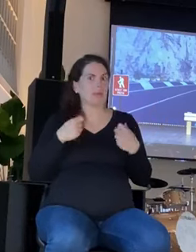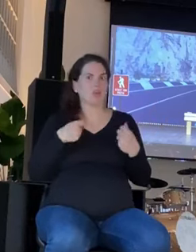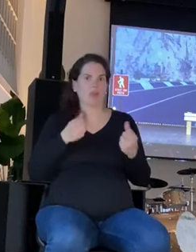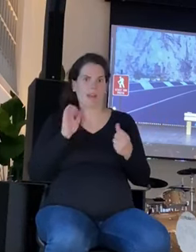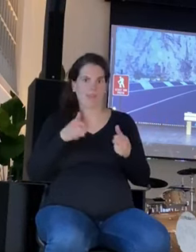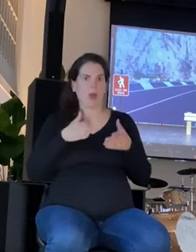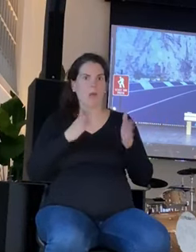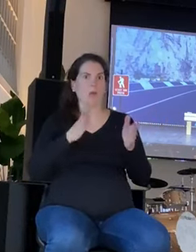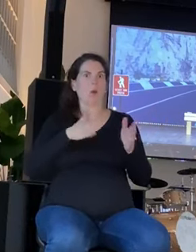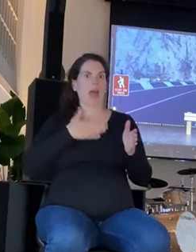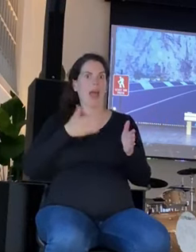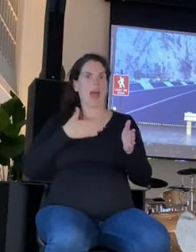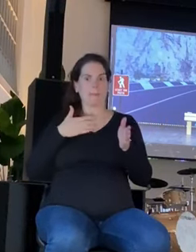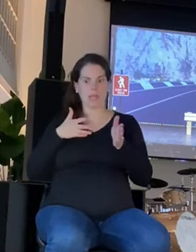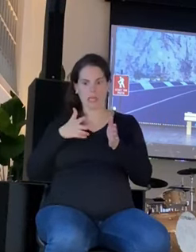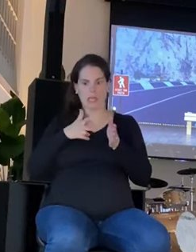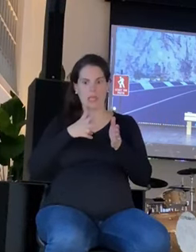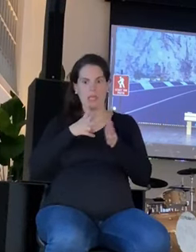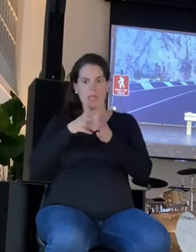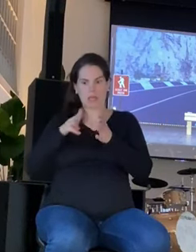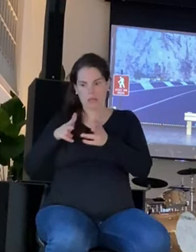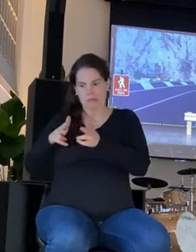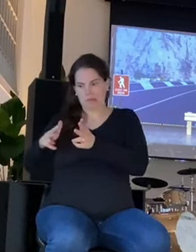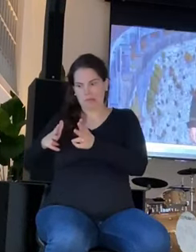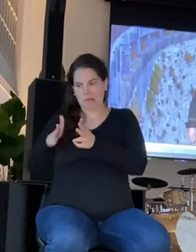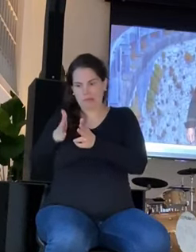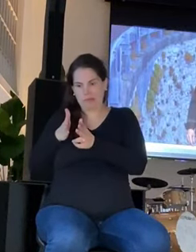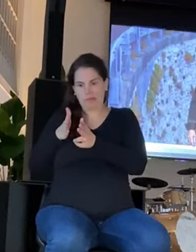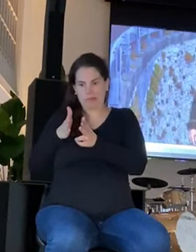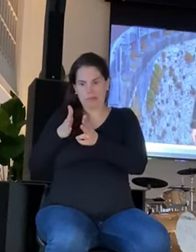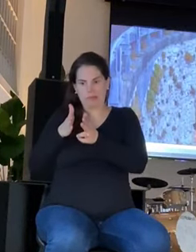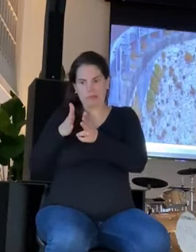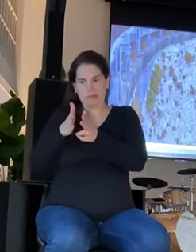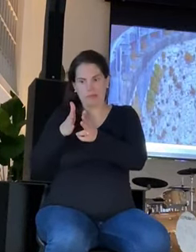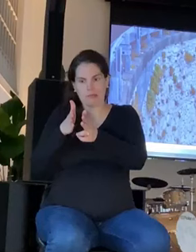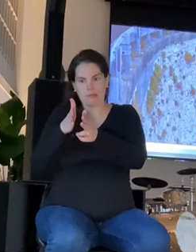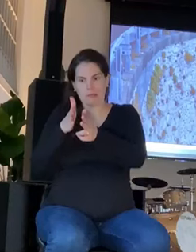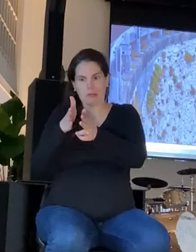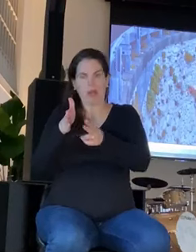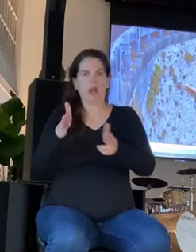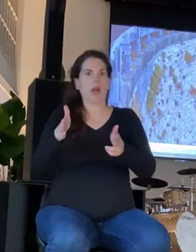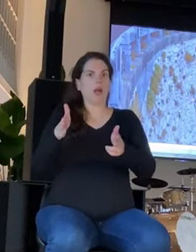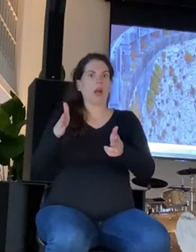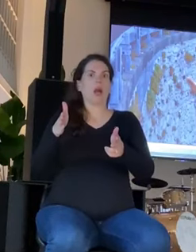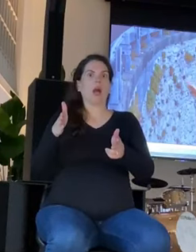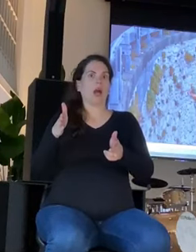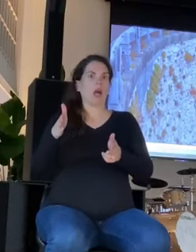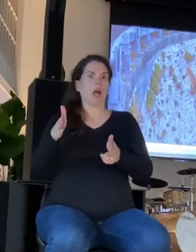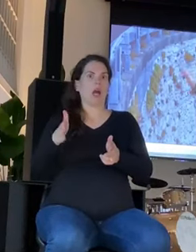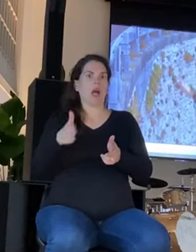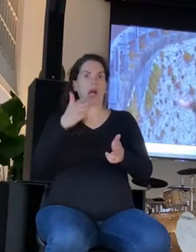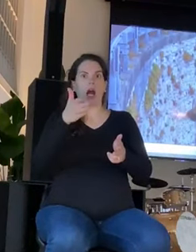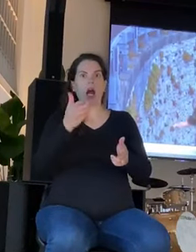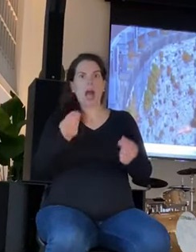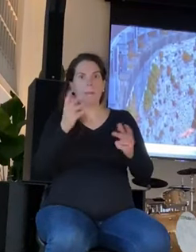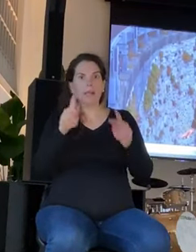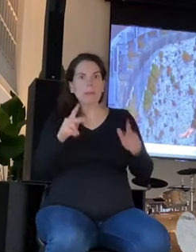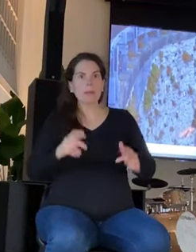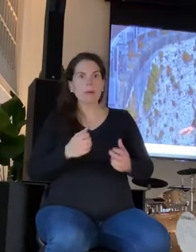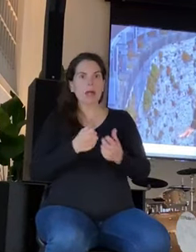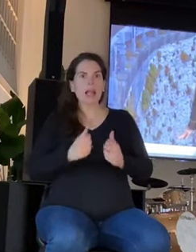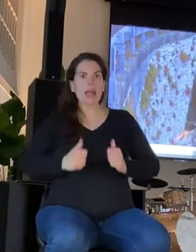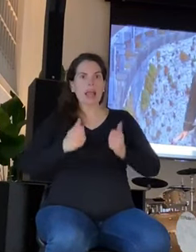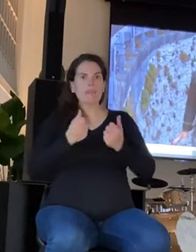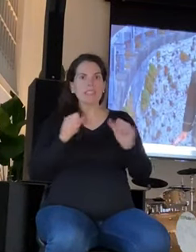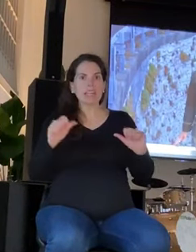were thankful there was a guardrail, because when they were driving at night, not knowing where they were going, you can't even count how many people were spared because